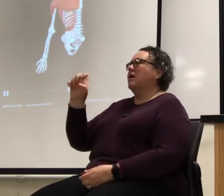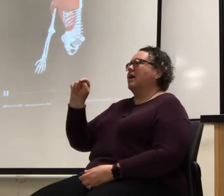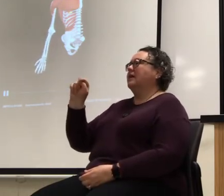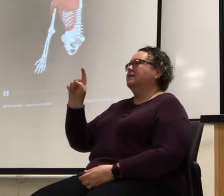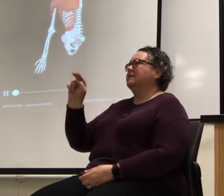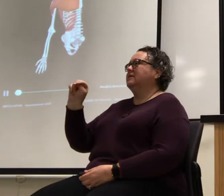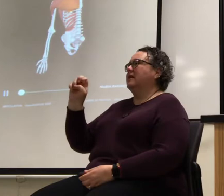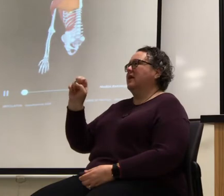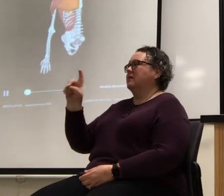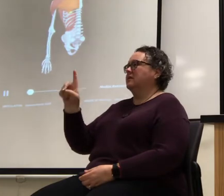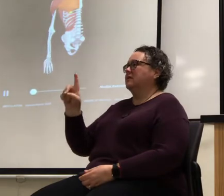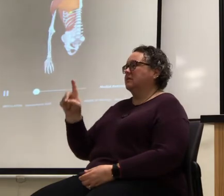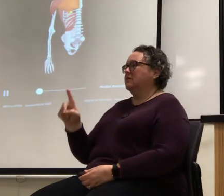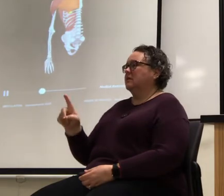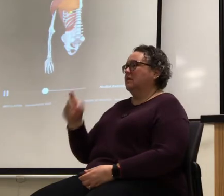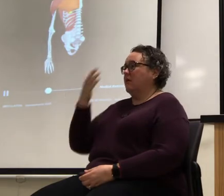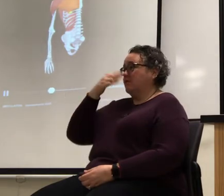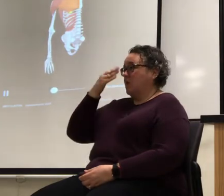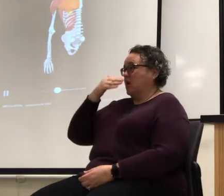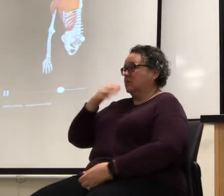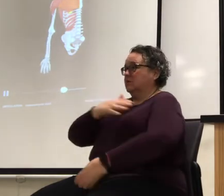Flex or extend? You're on the front.